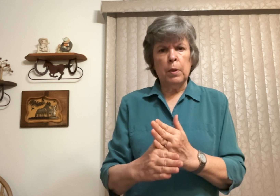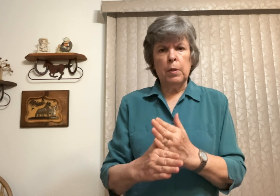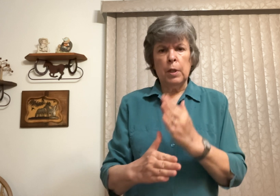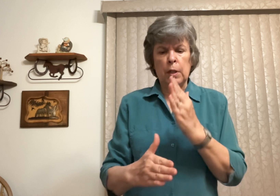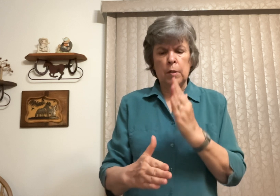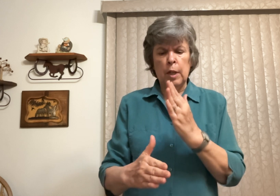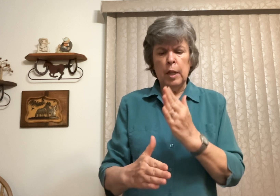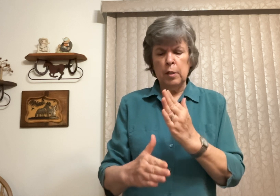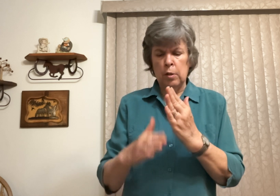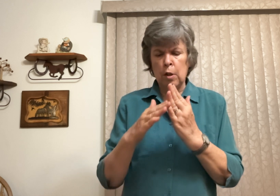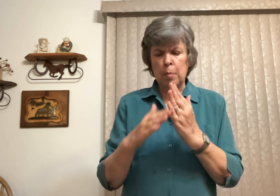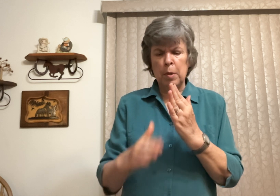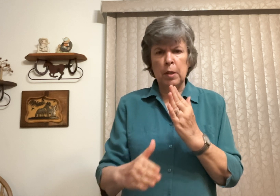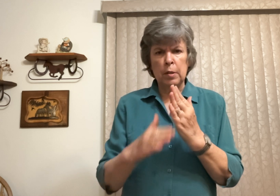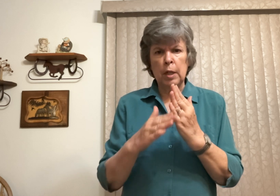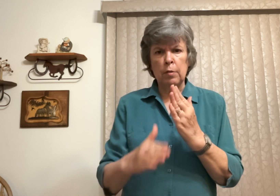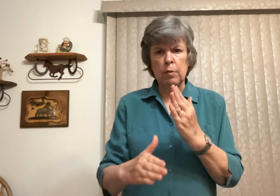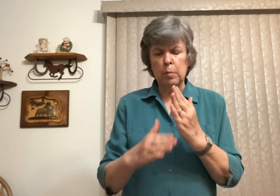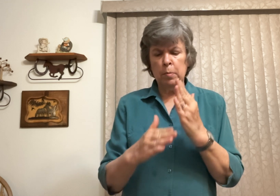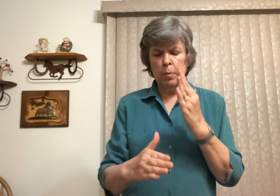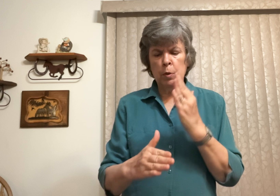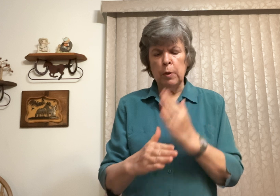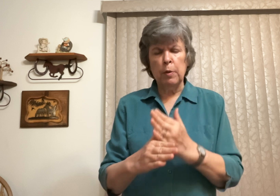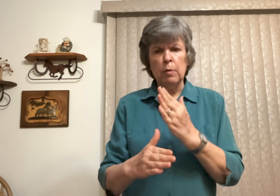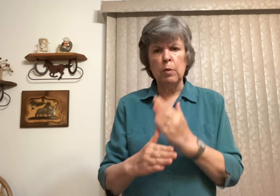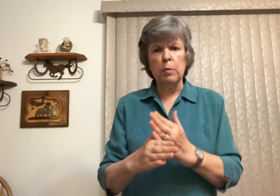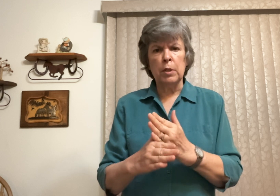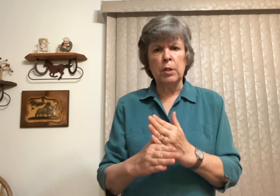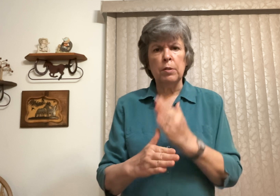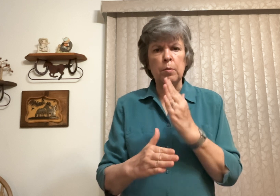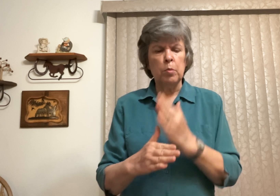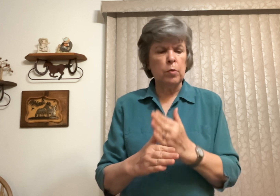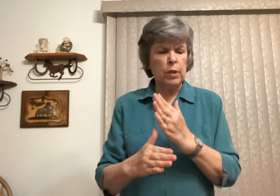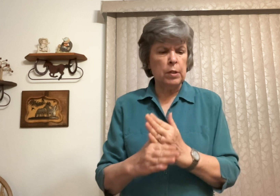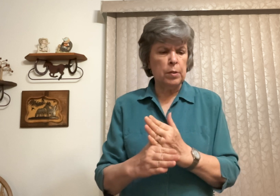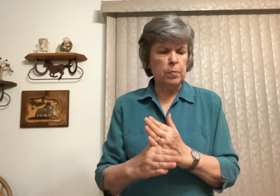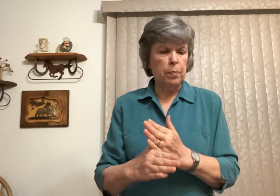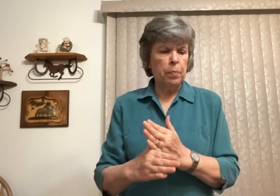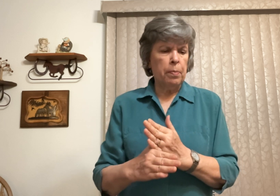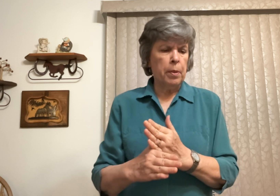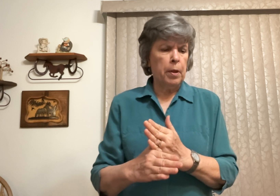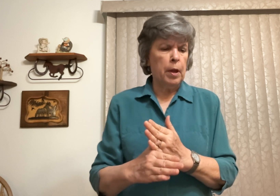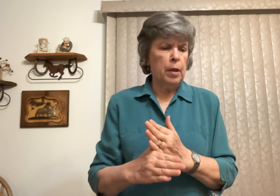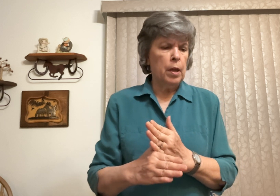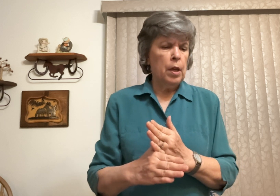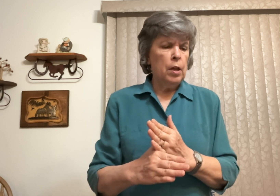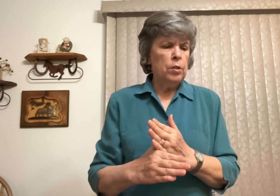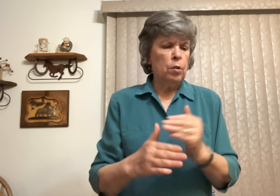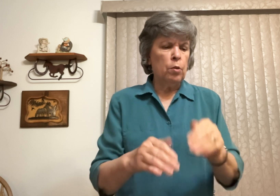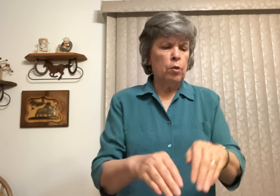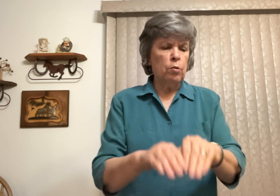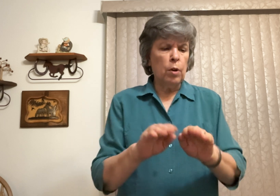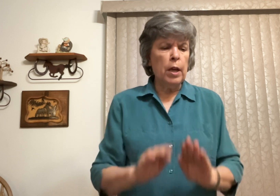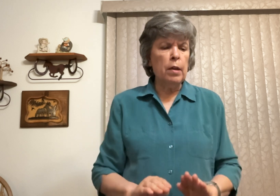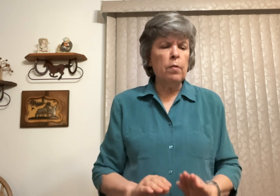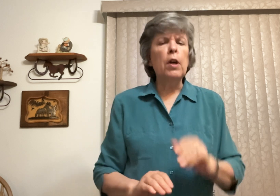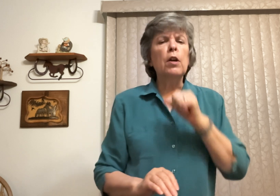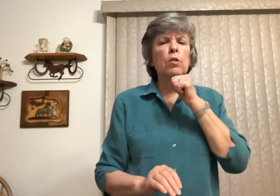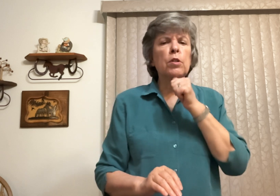like this hand is stopping this hand from doing whatever it was going to do, prevent. Okay, so the grave could